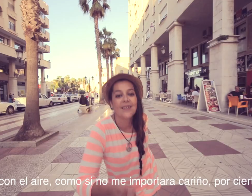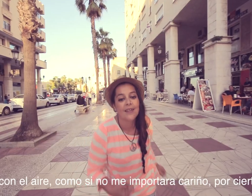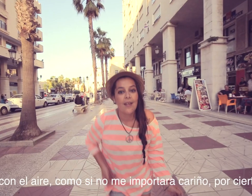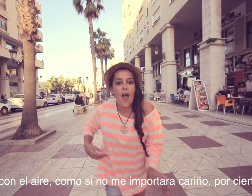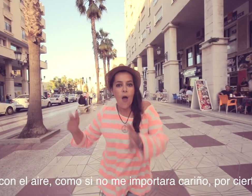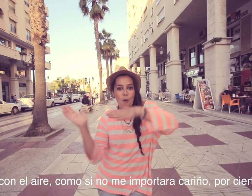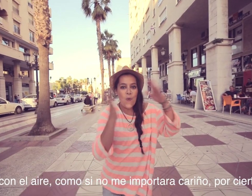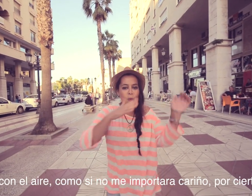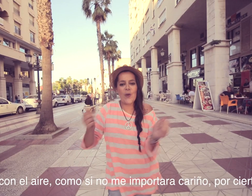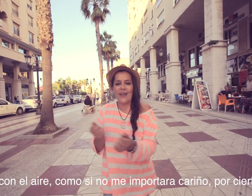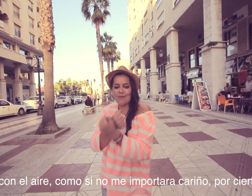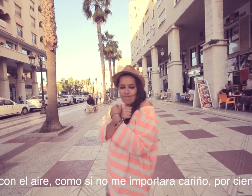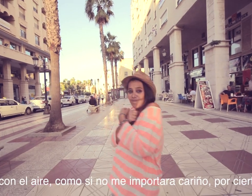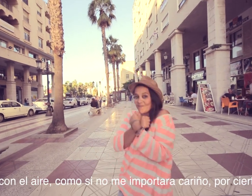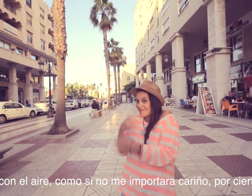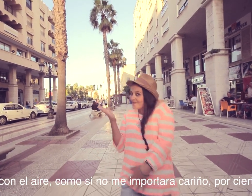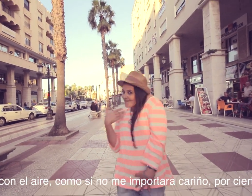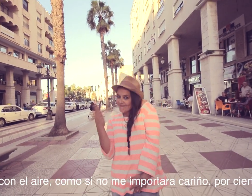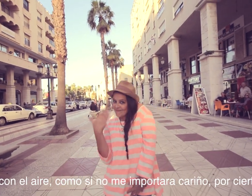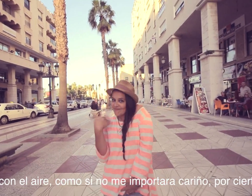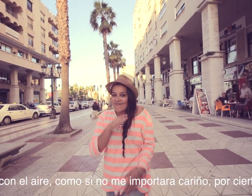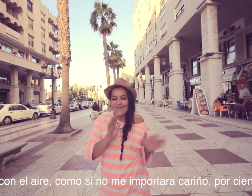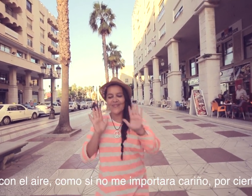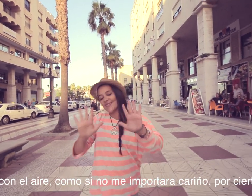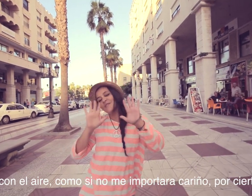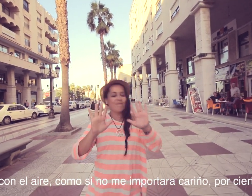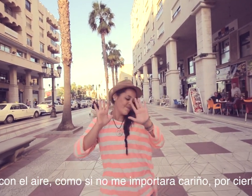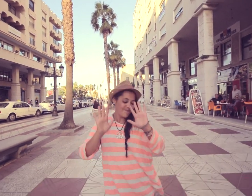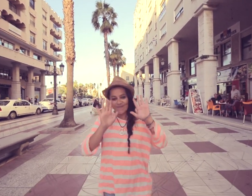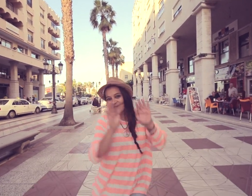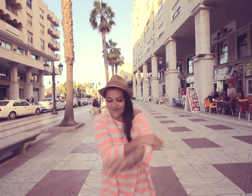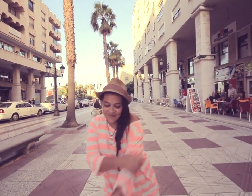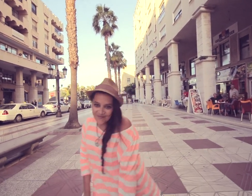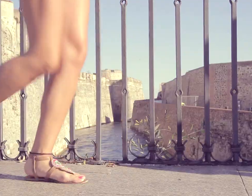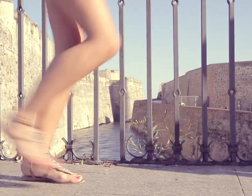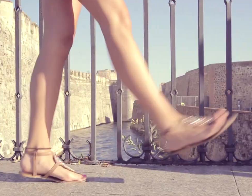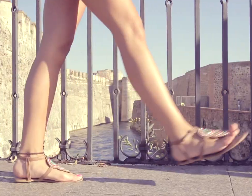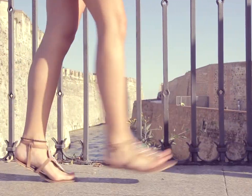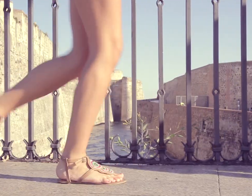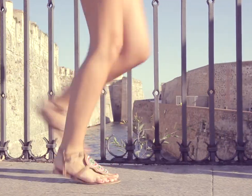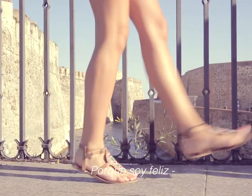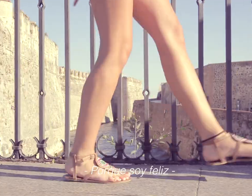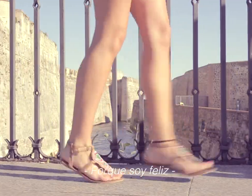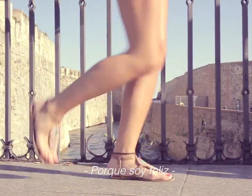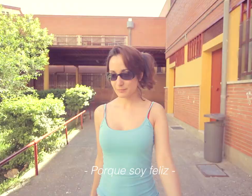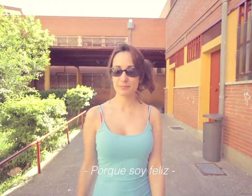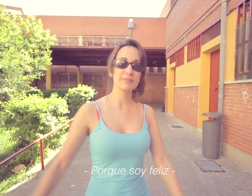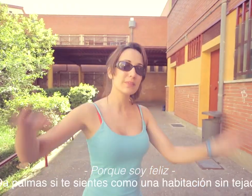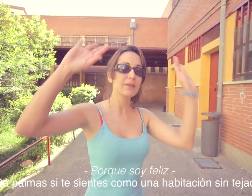With the air like I don't care, baby, by the way Because I'm happy Clap